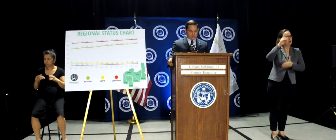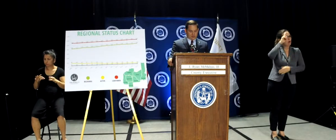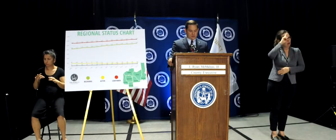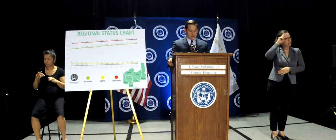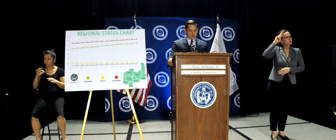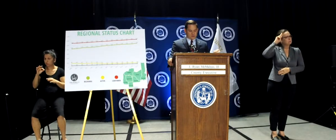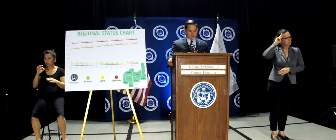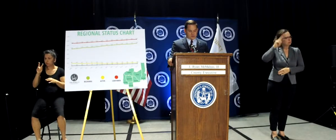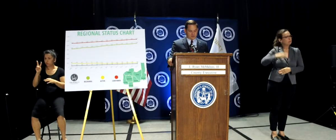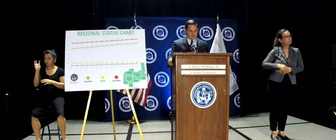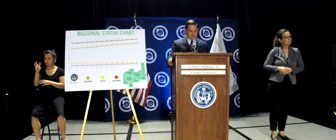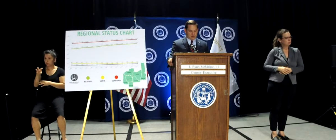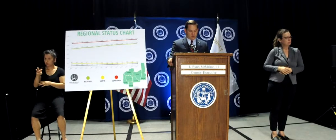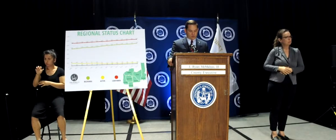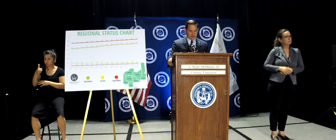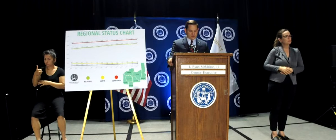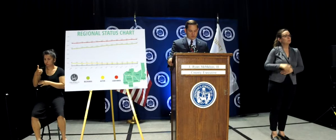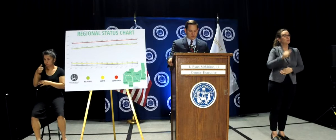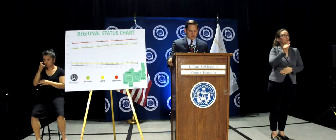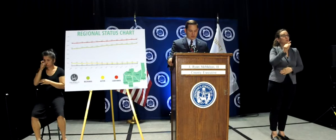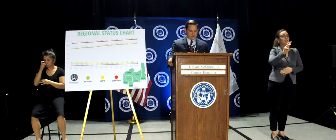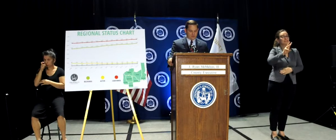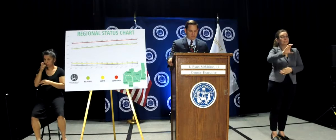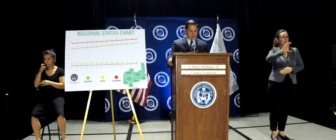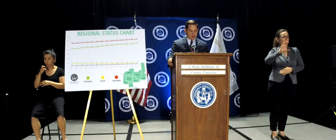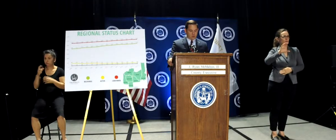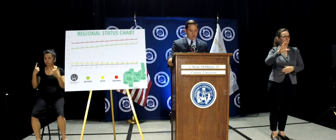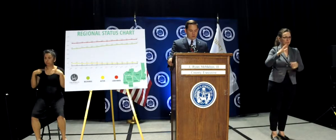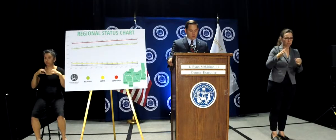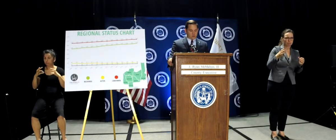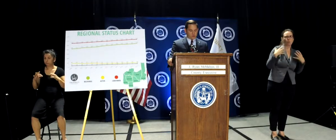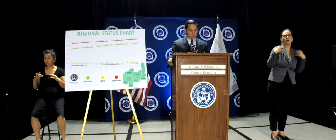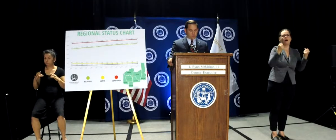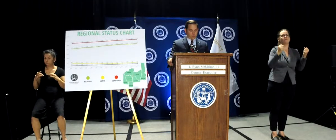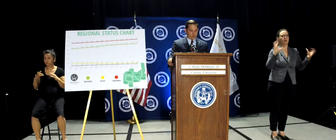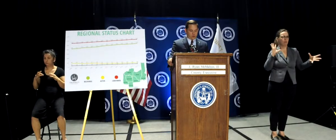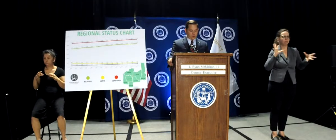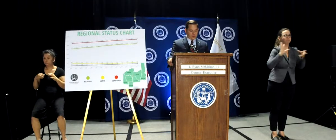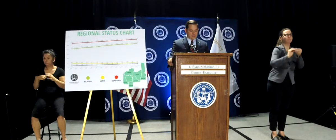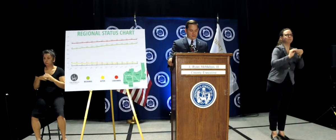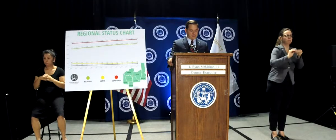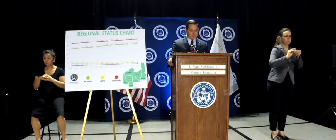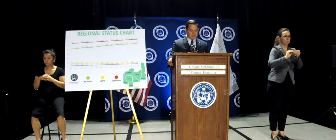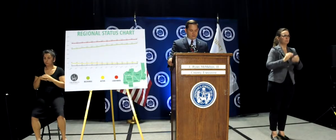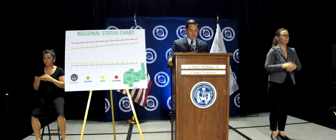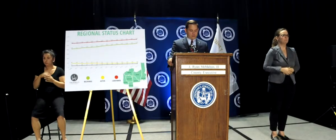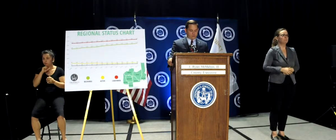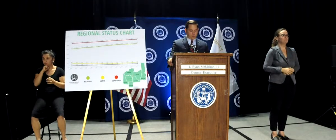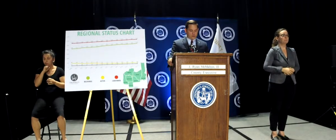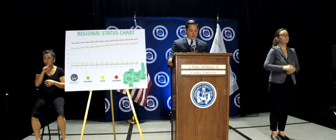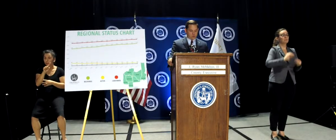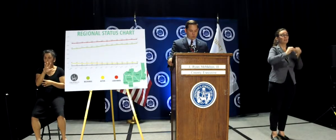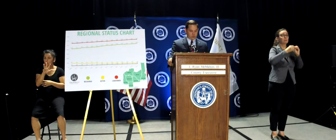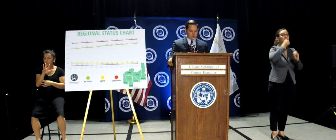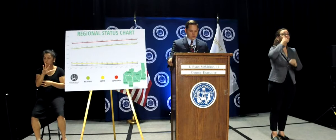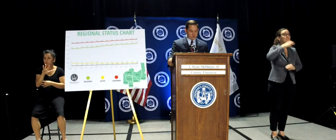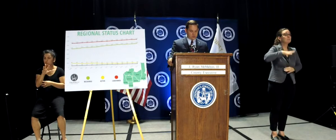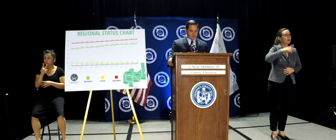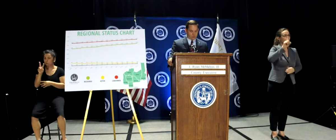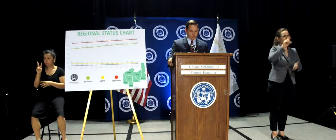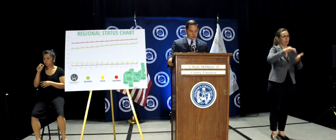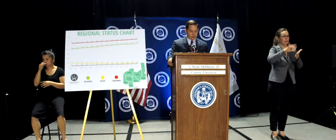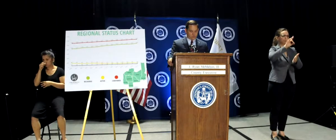cases, 1,816 female, 1,285 male, 221 are under 19, 514 in their